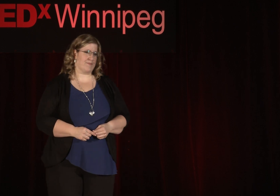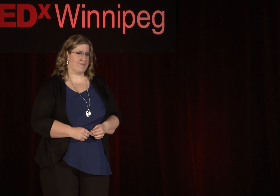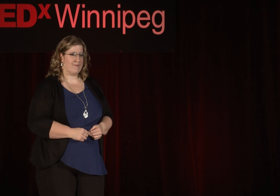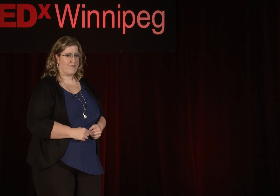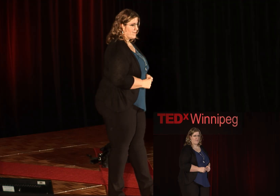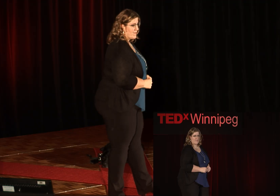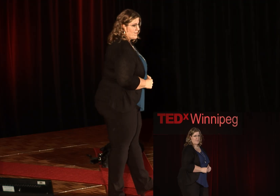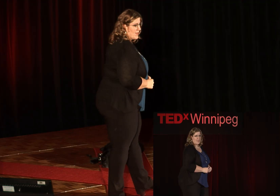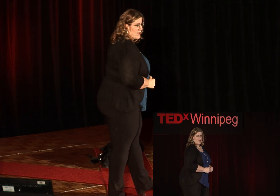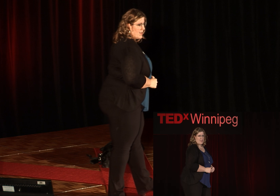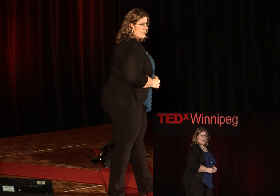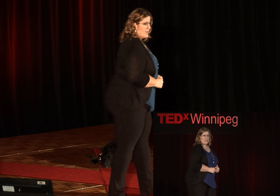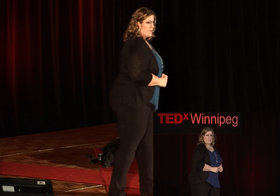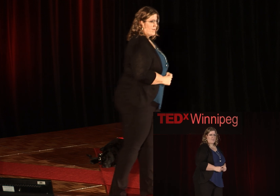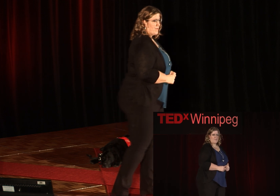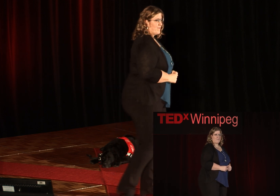to.